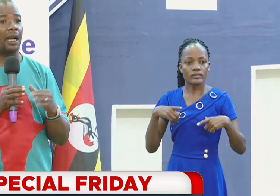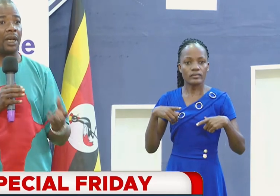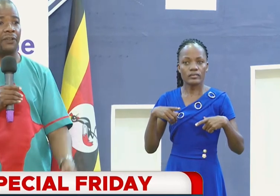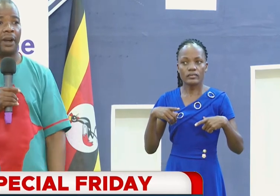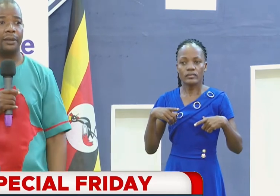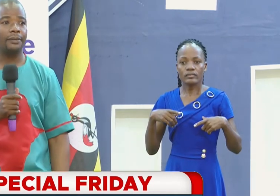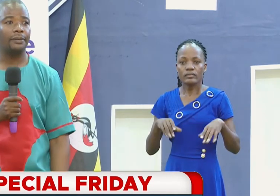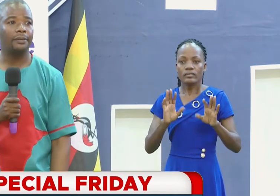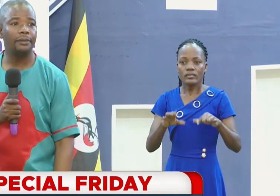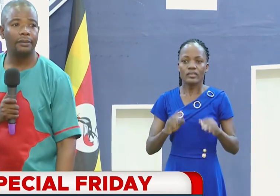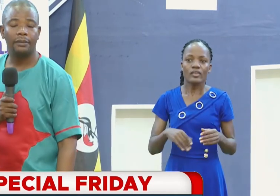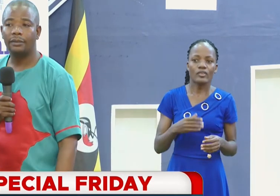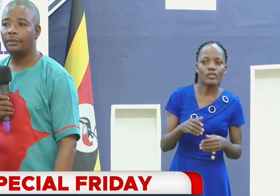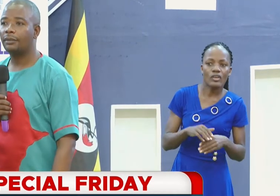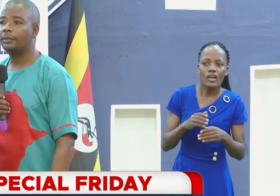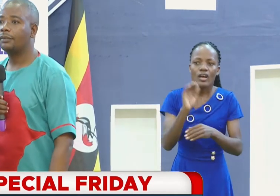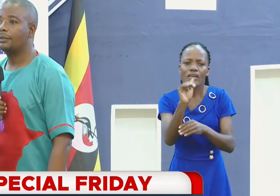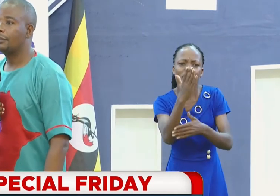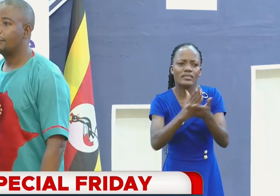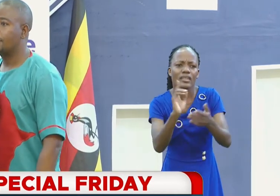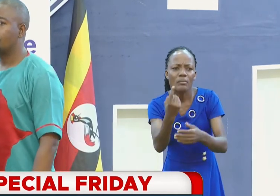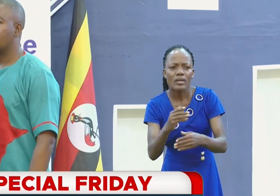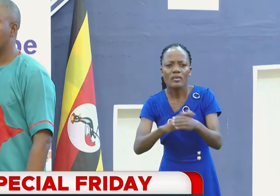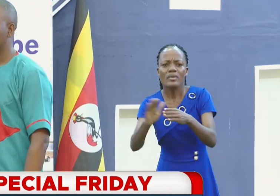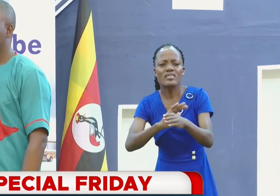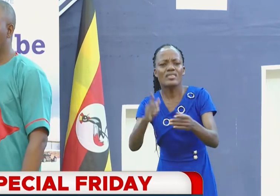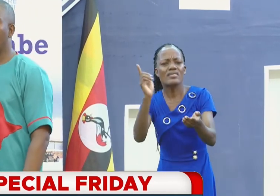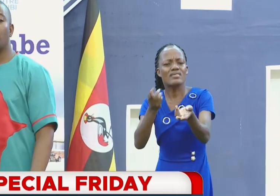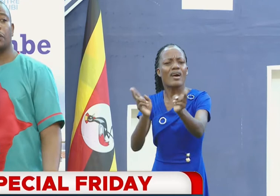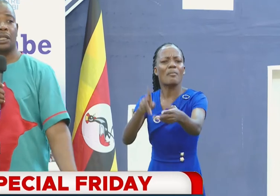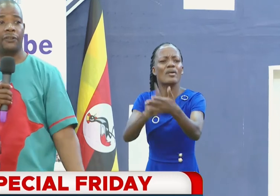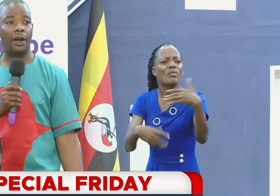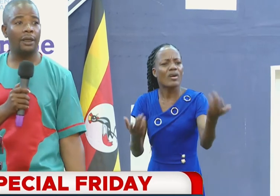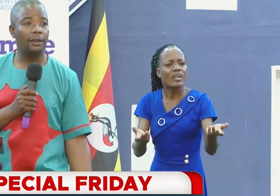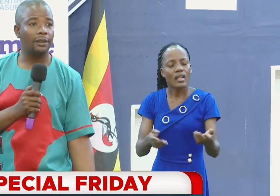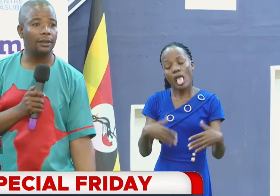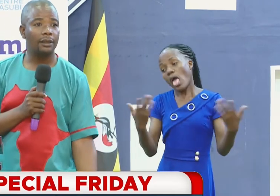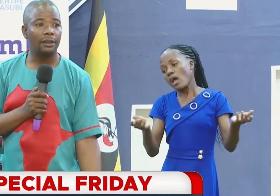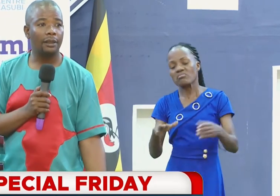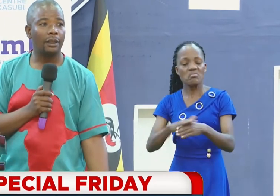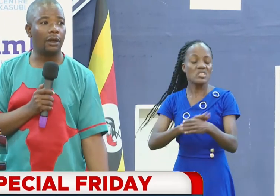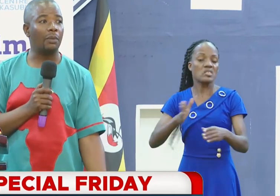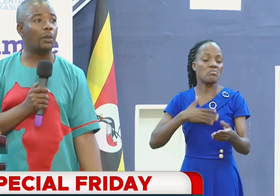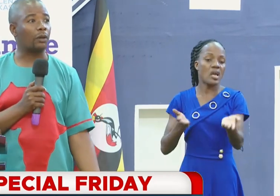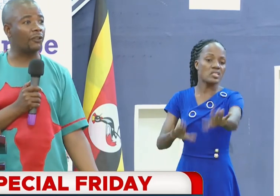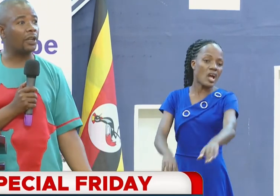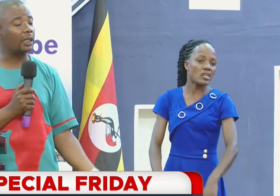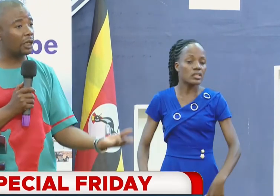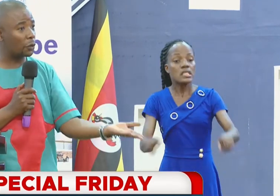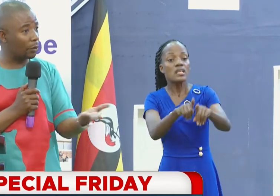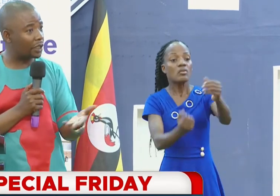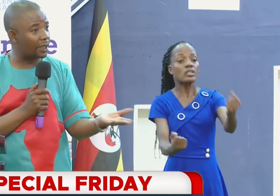ask someone, what happened to your business? The business died. Even